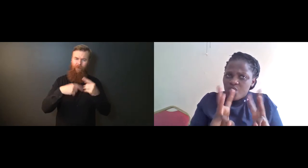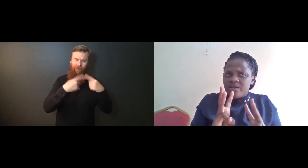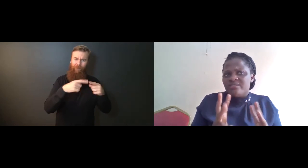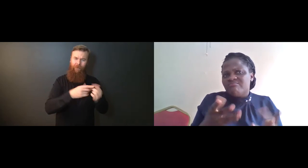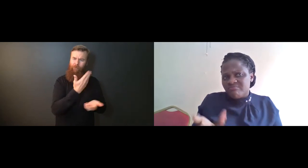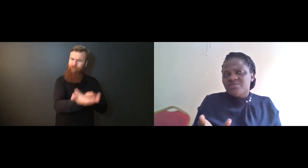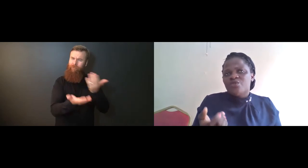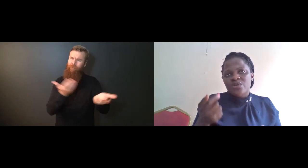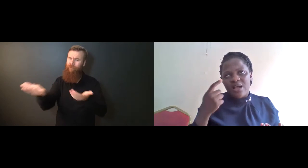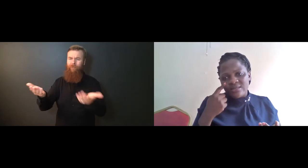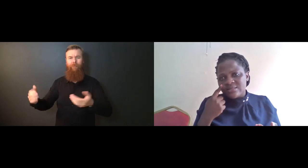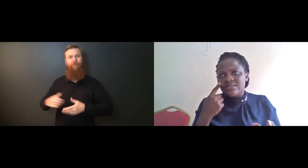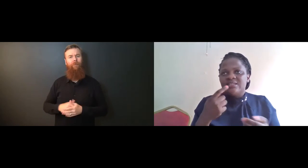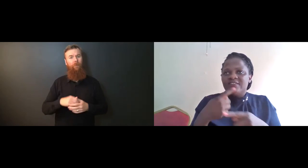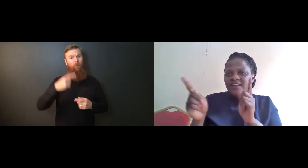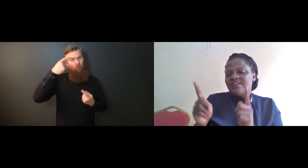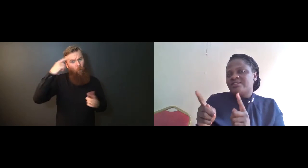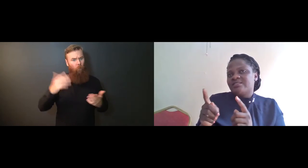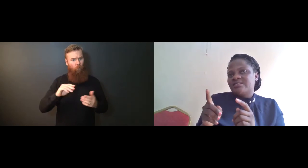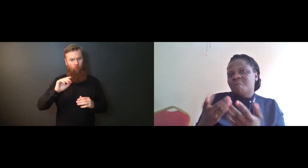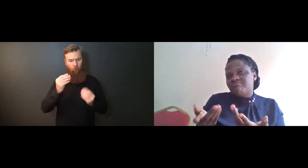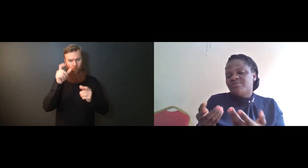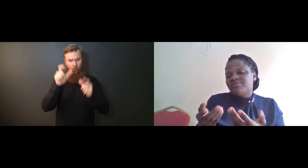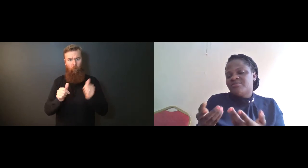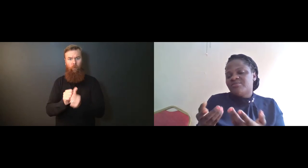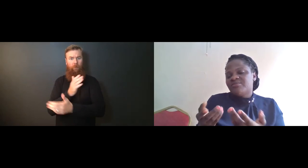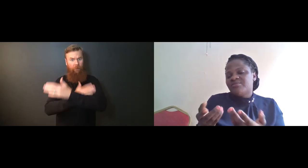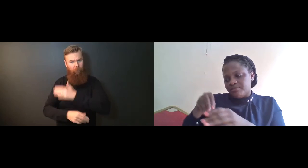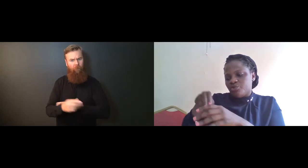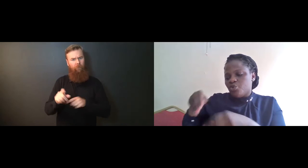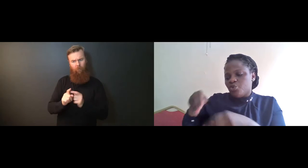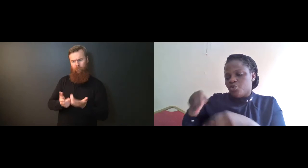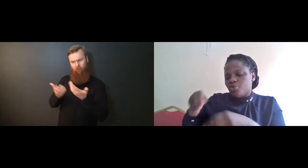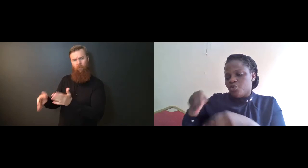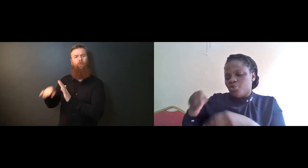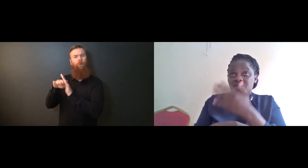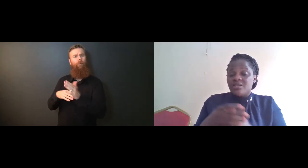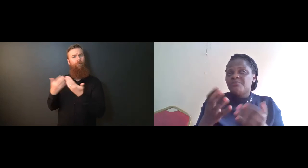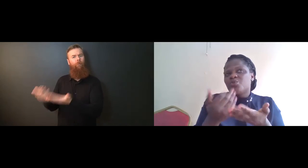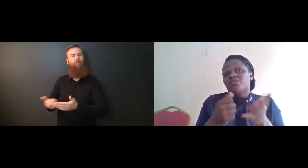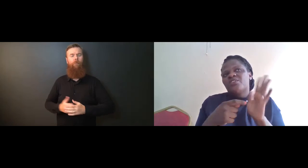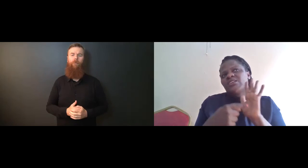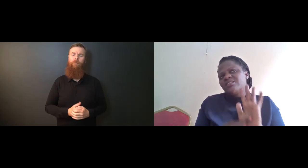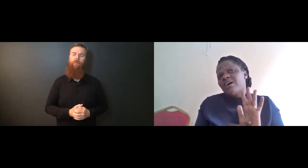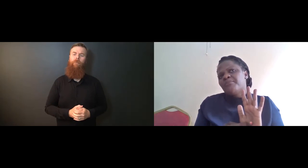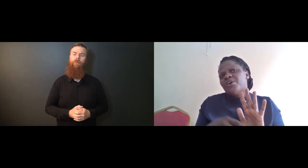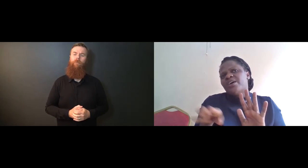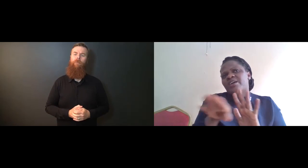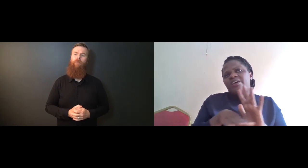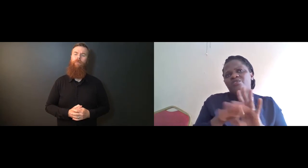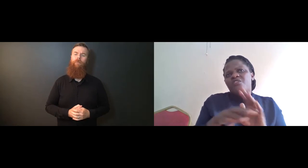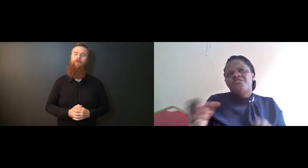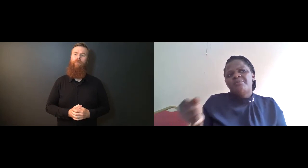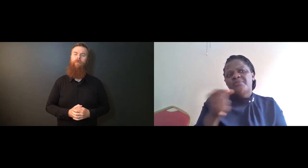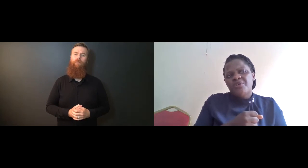disabilities are part of them. So I think within that way of involving the youth in